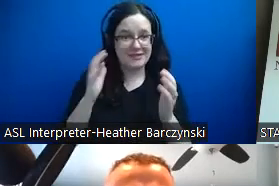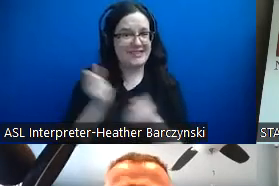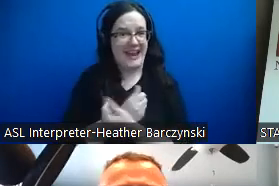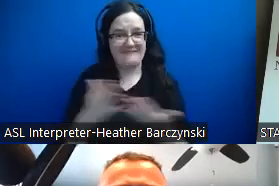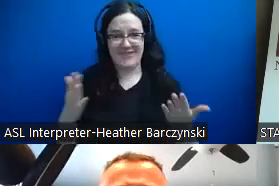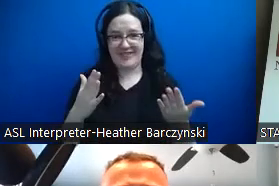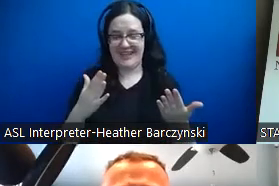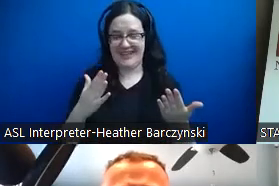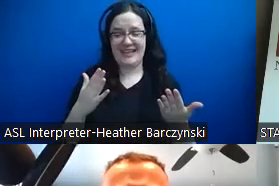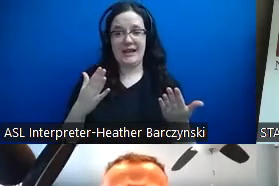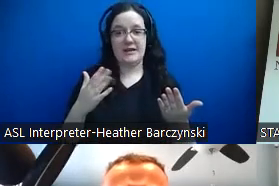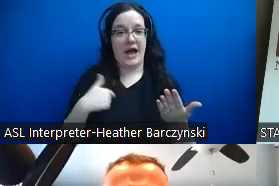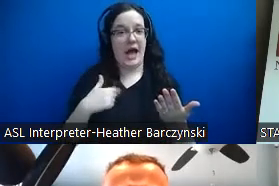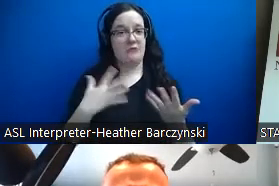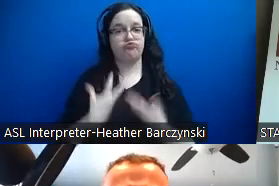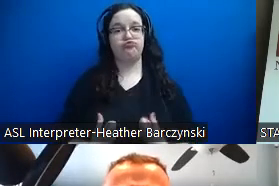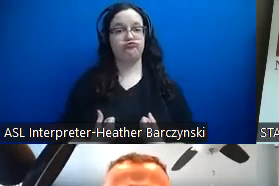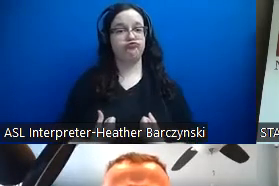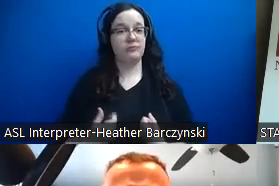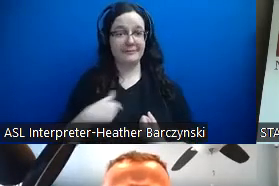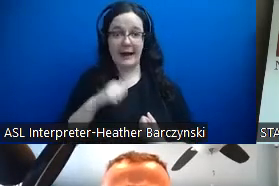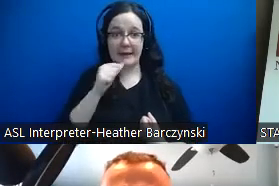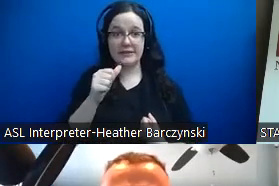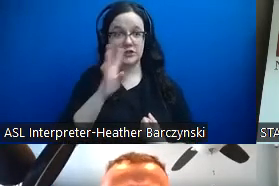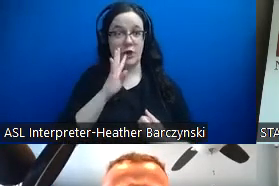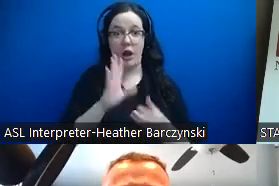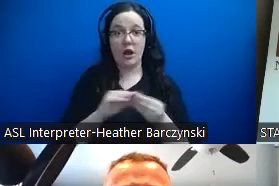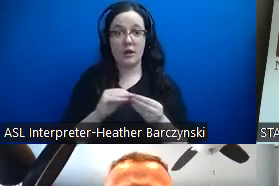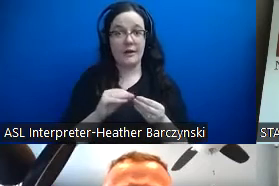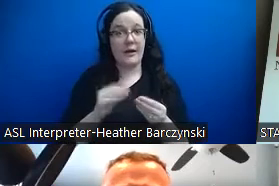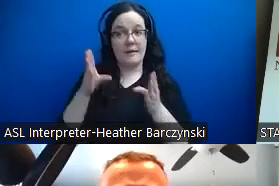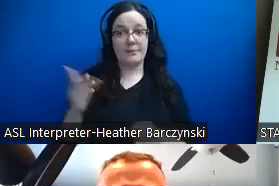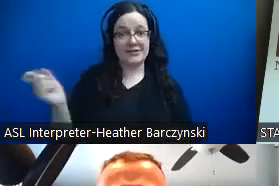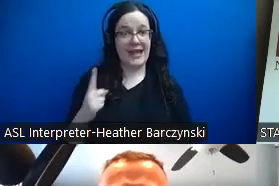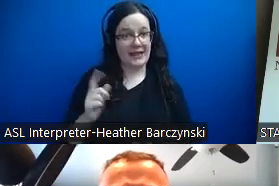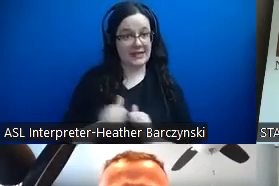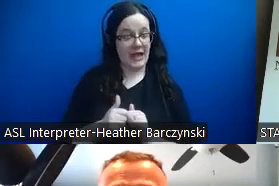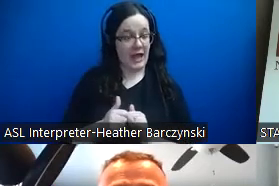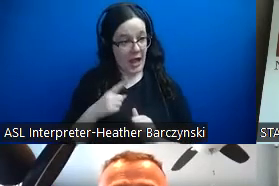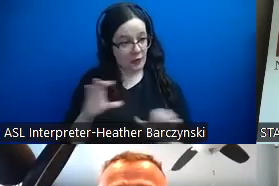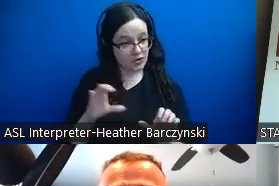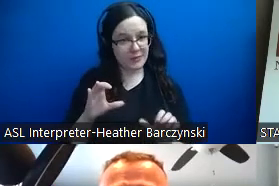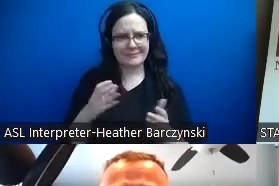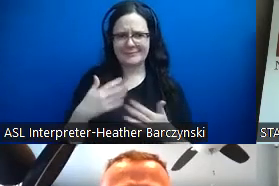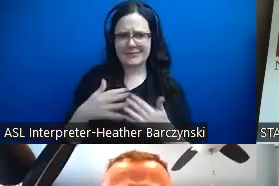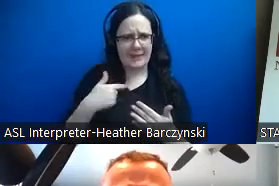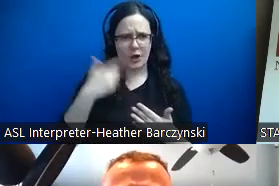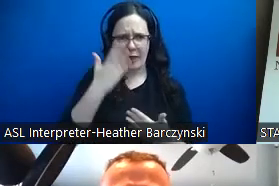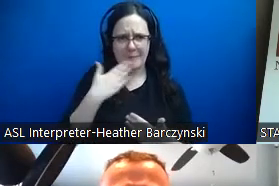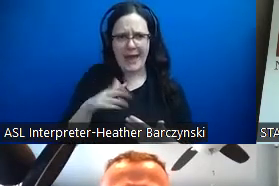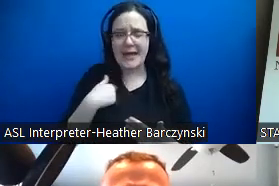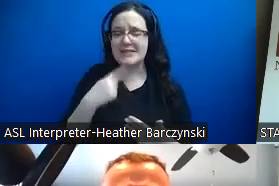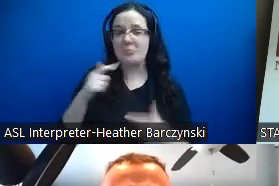did not even talk. If somebody would ask how I was doing, no matter how bad I looked, I would say I'm good. And that was it. I would not go into any